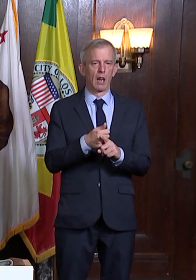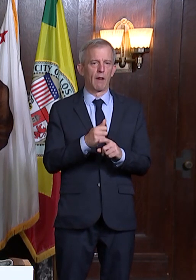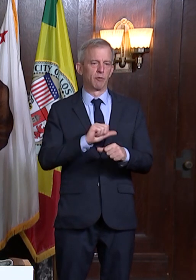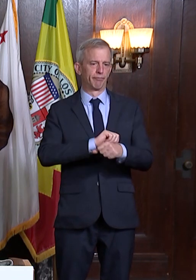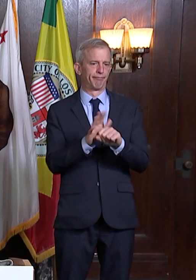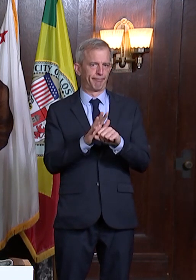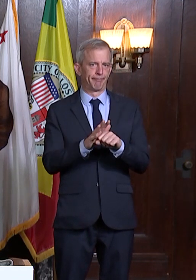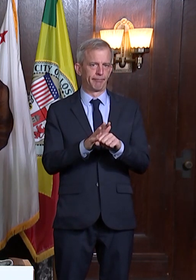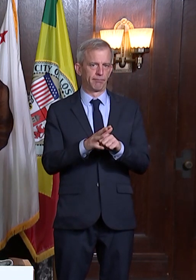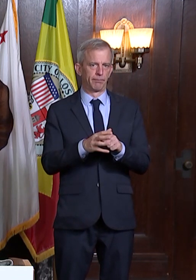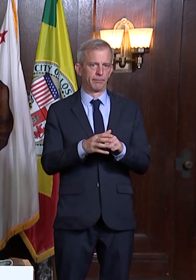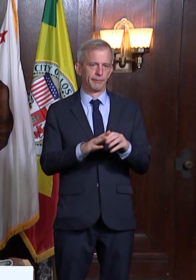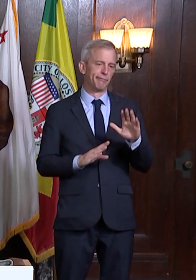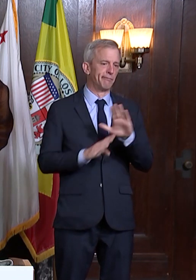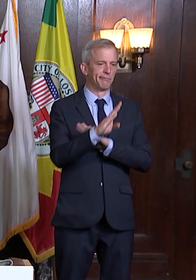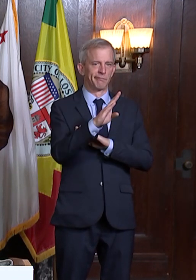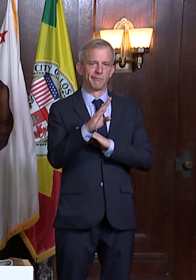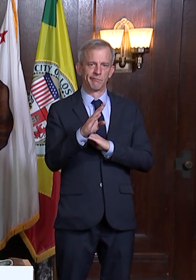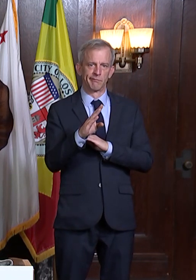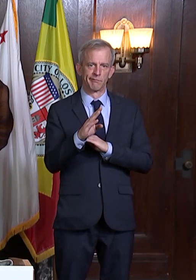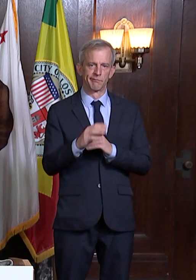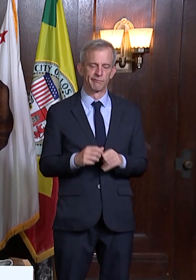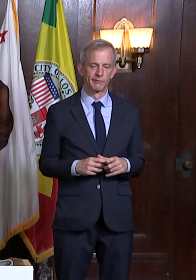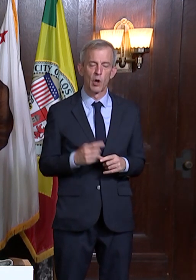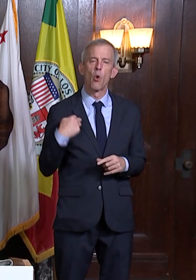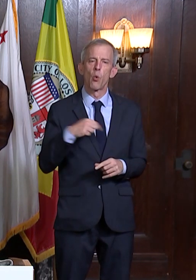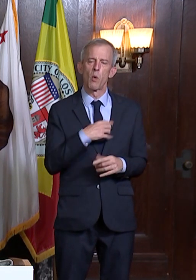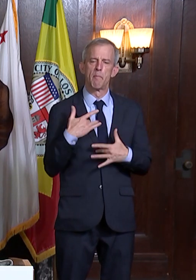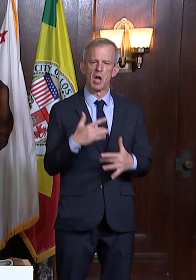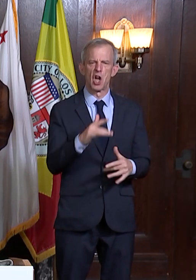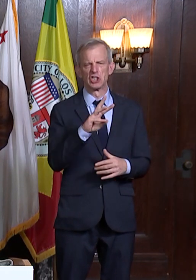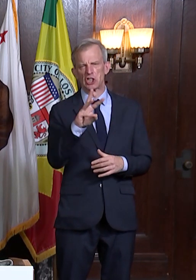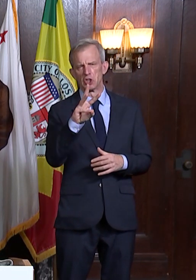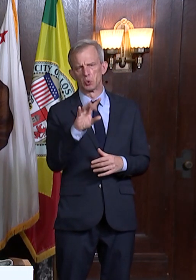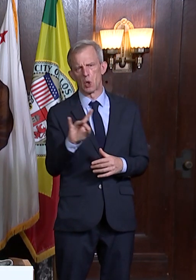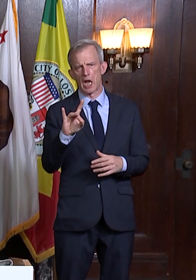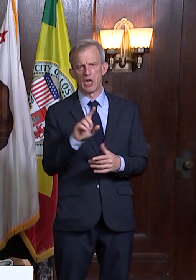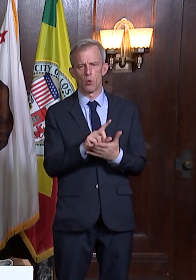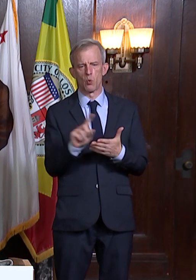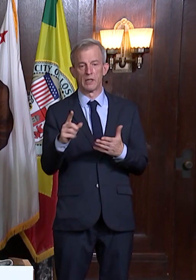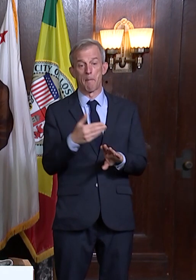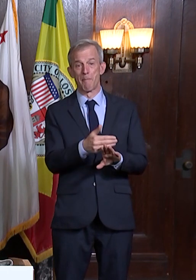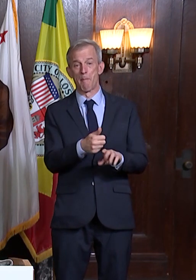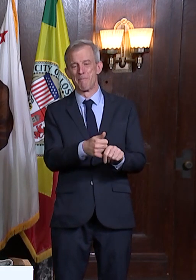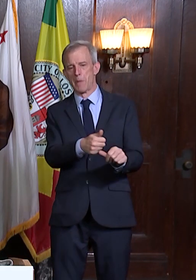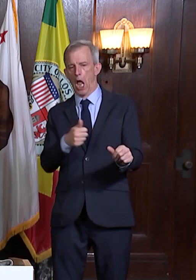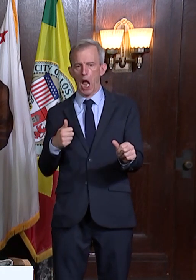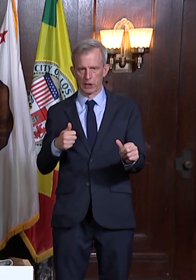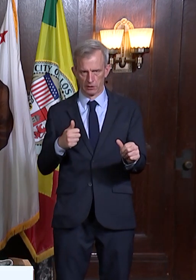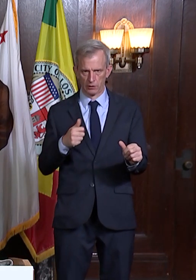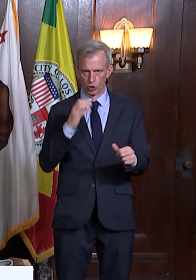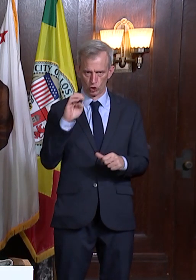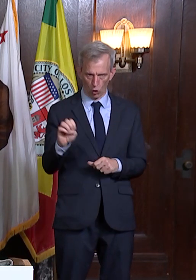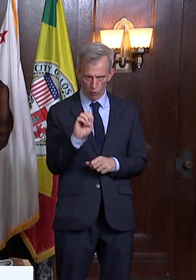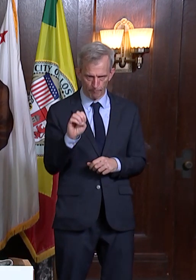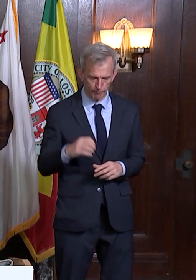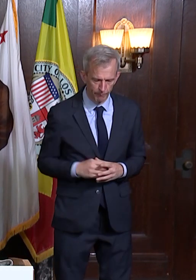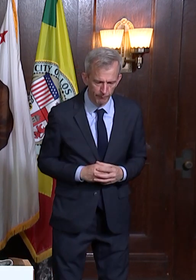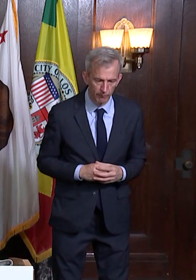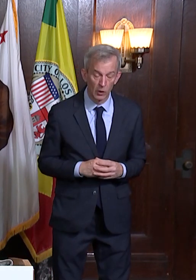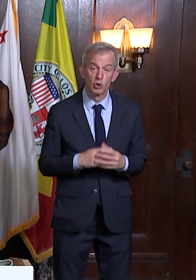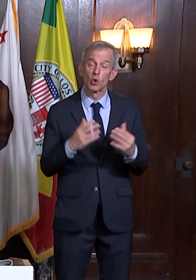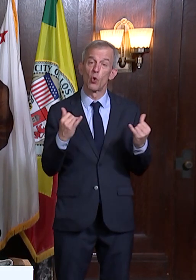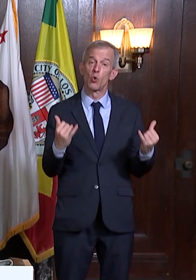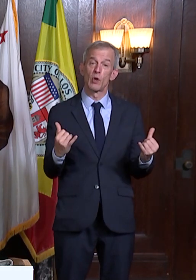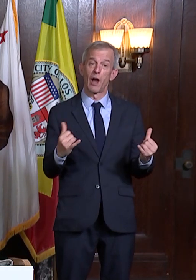and months. Since our last surge, when I last addressed you in July, the third biggest of this pandemic, today in LA County,